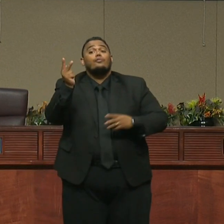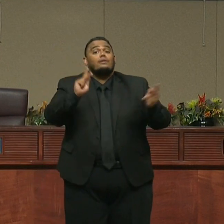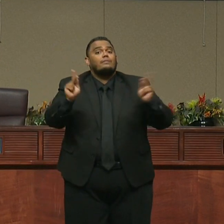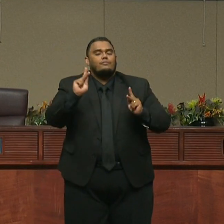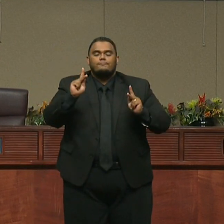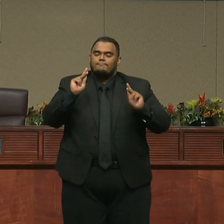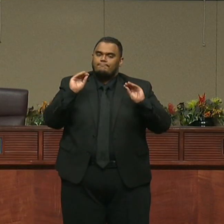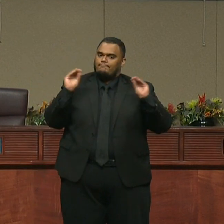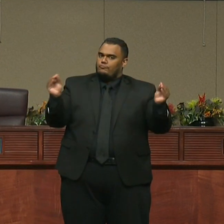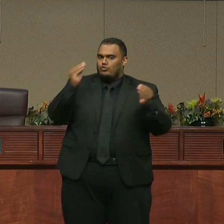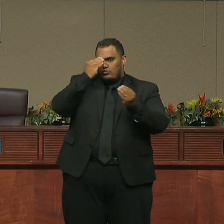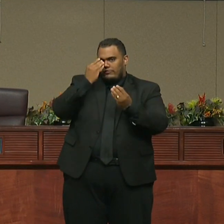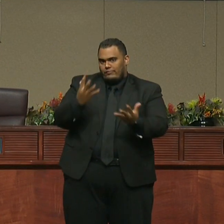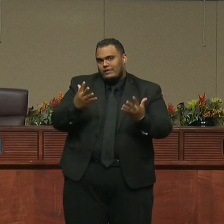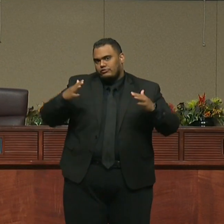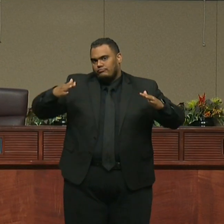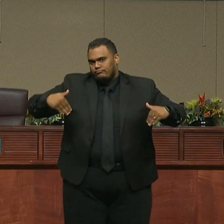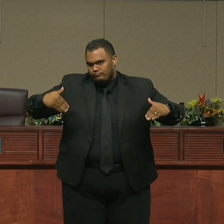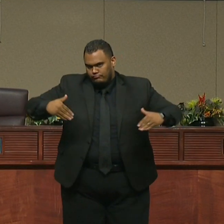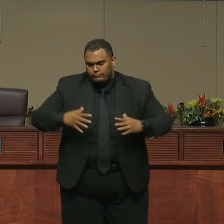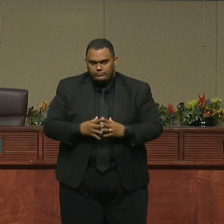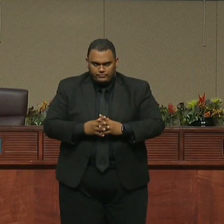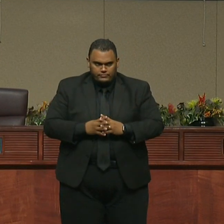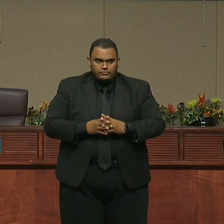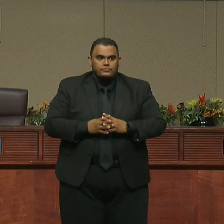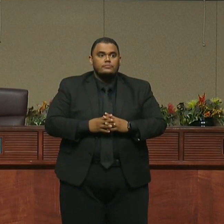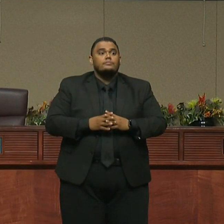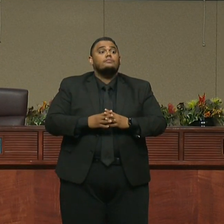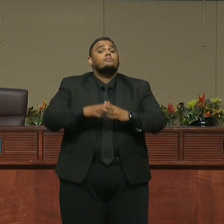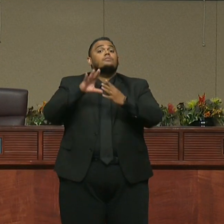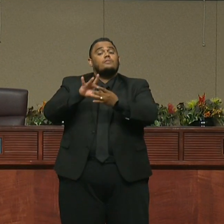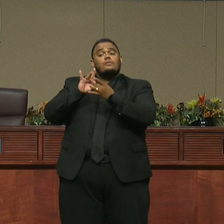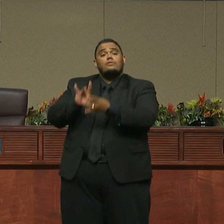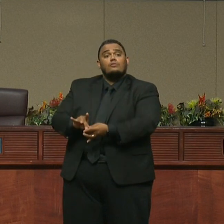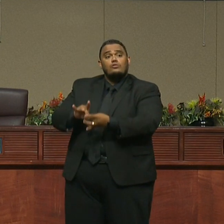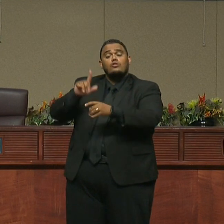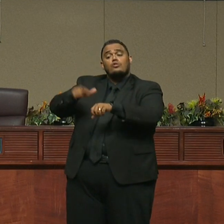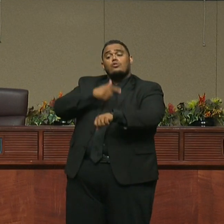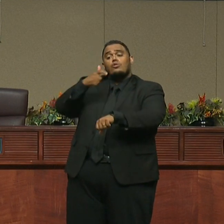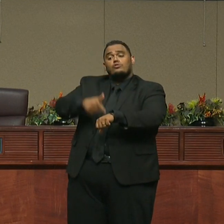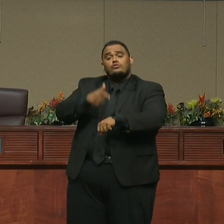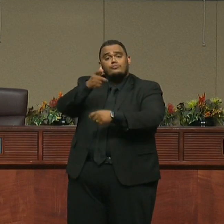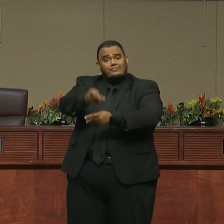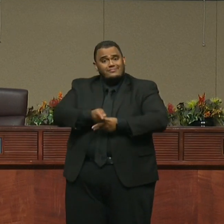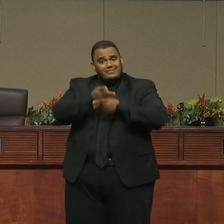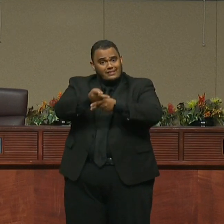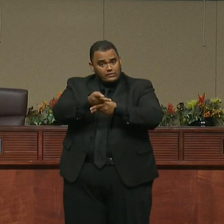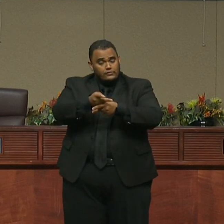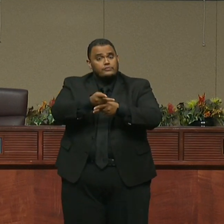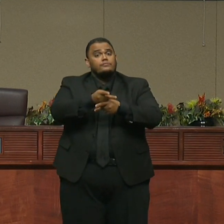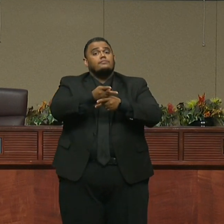as yet. With regard to long-term care facilities,